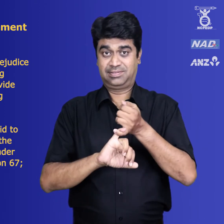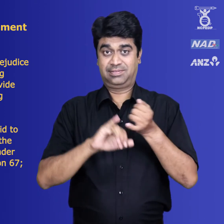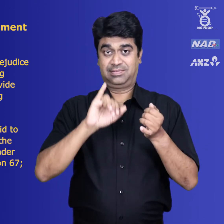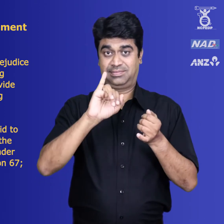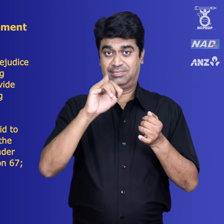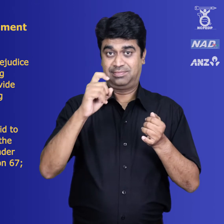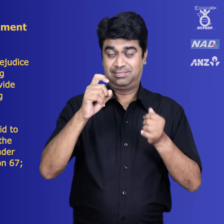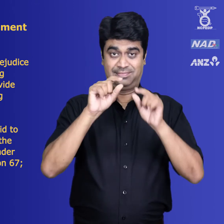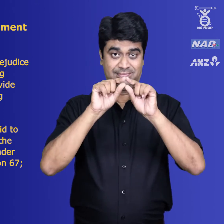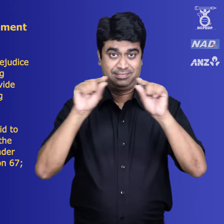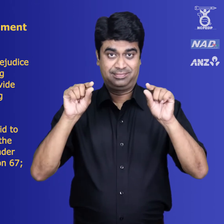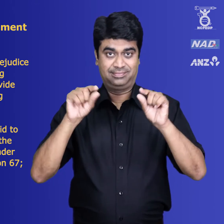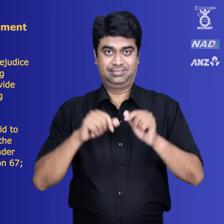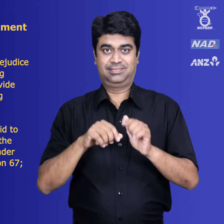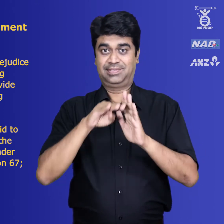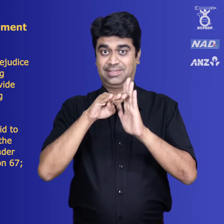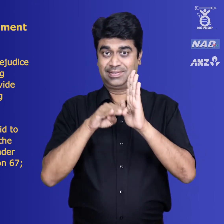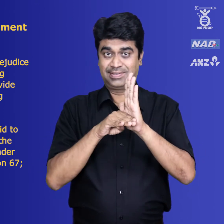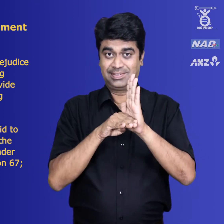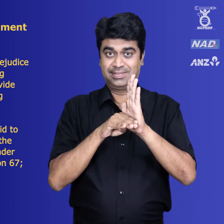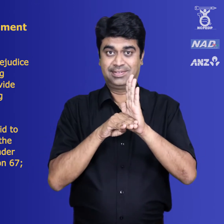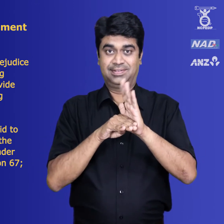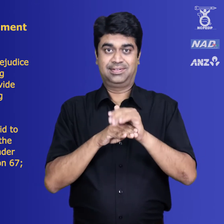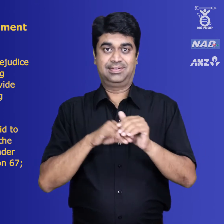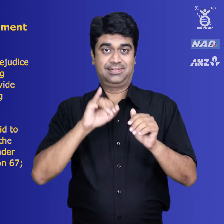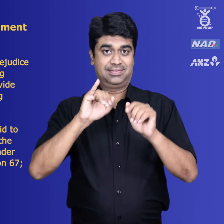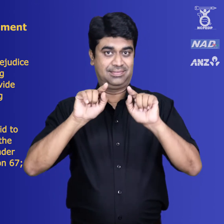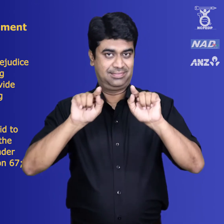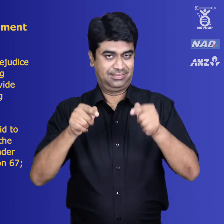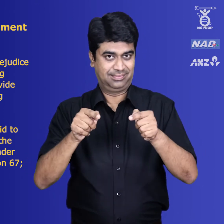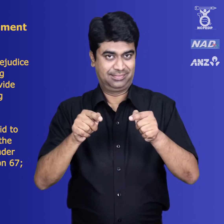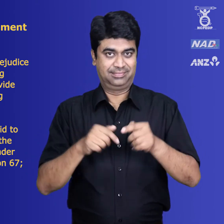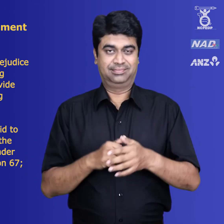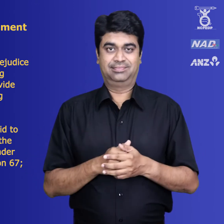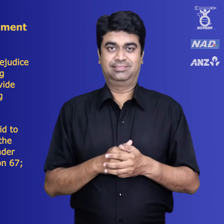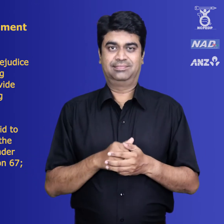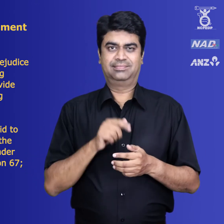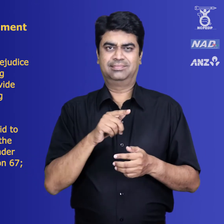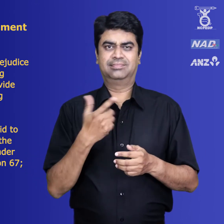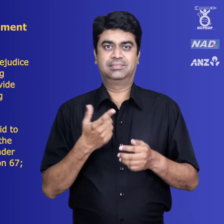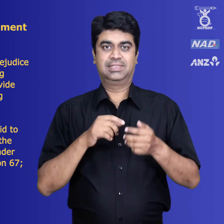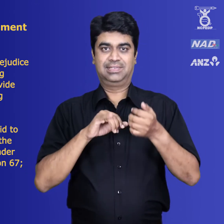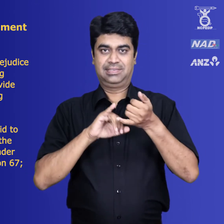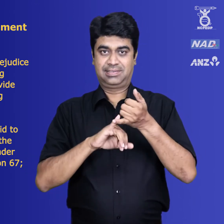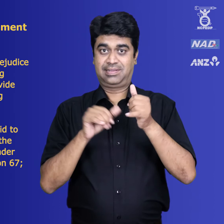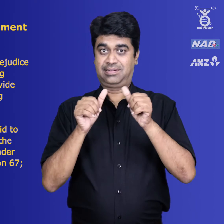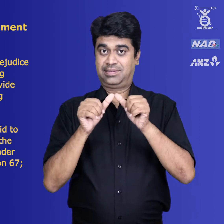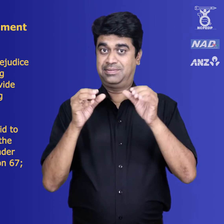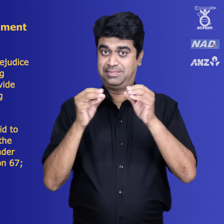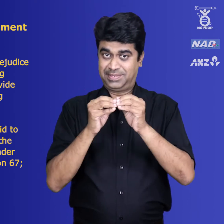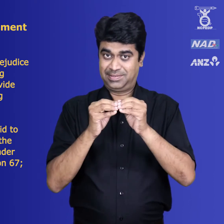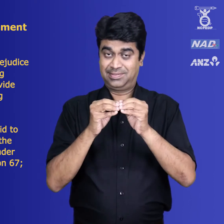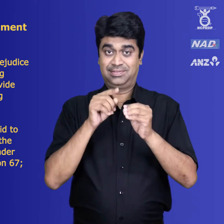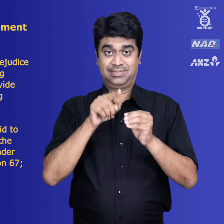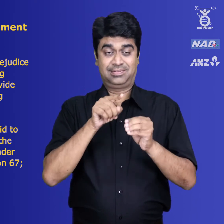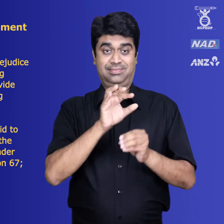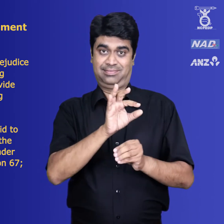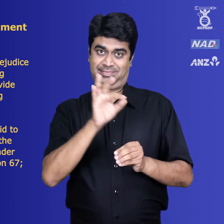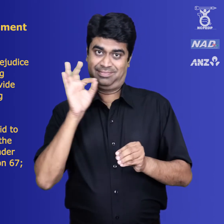The allowances to be paid to nominated members of the State Advisory Board under subsection 6